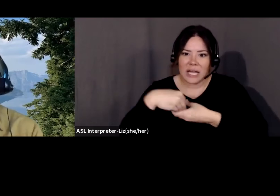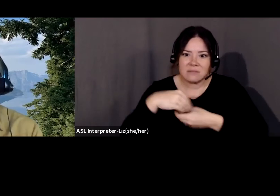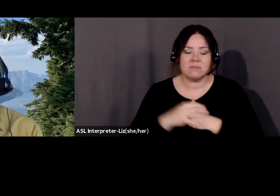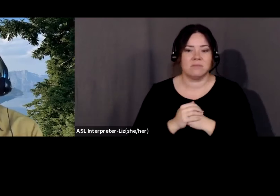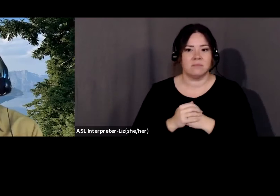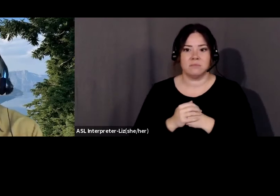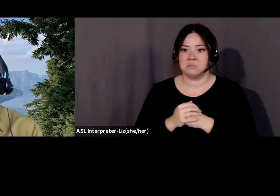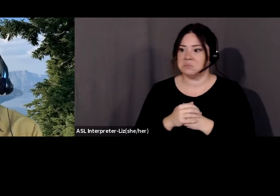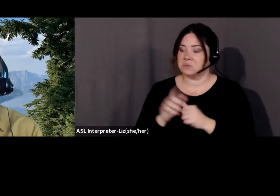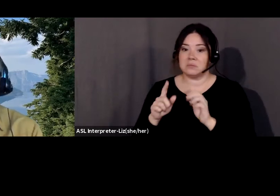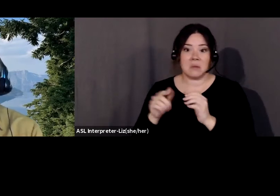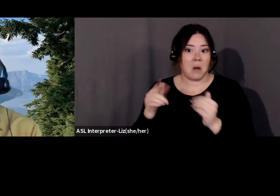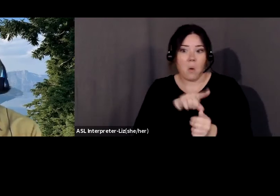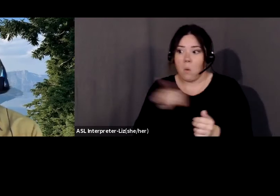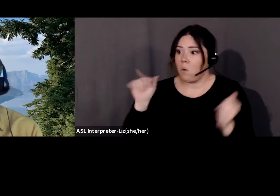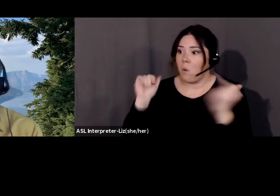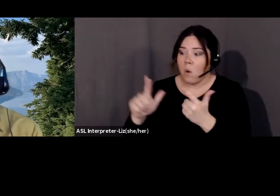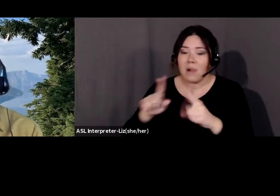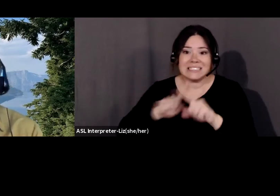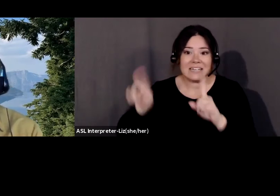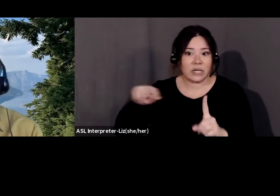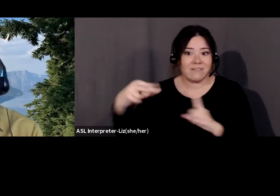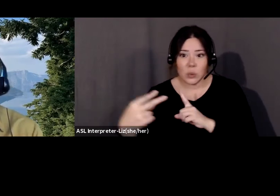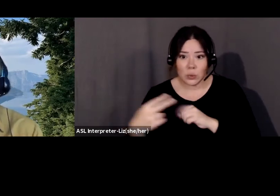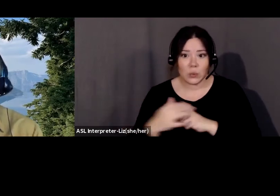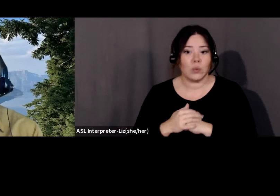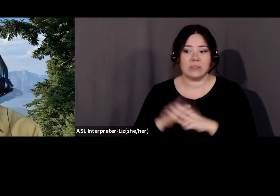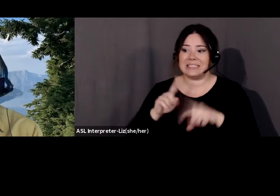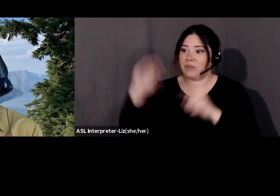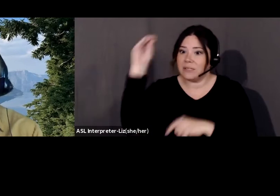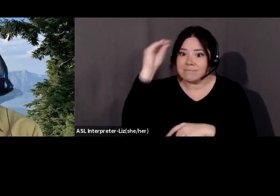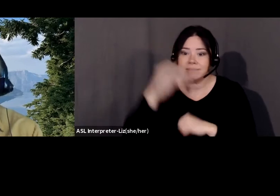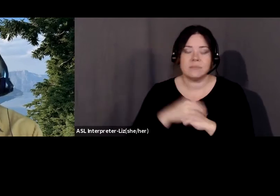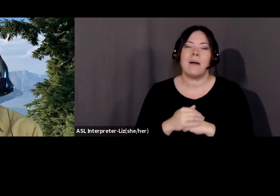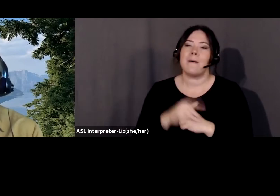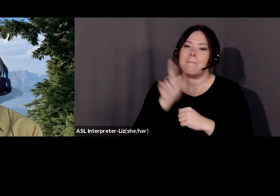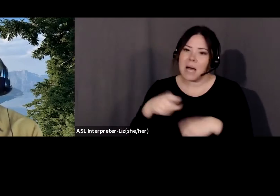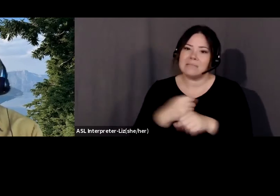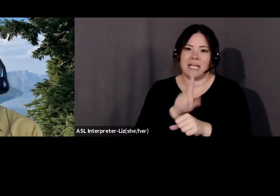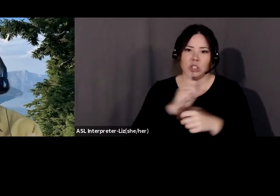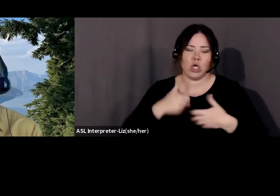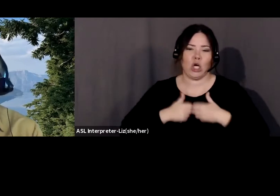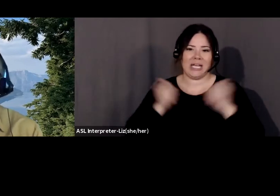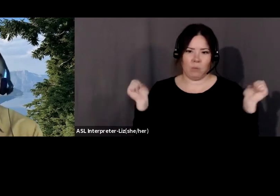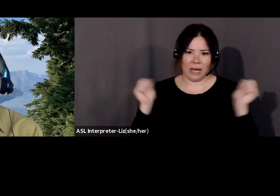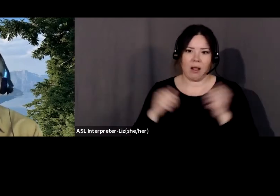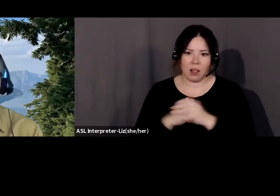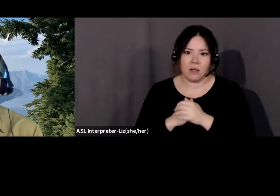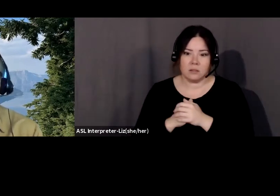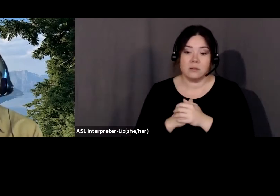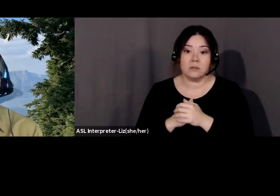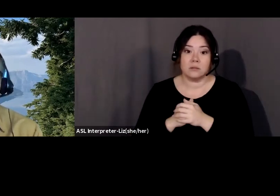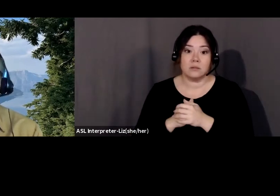representing different viewpoints. So we have to make sure that we keep it real. And guess what? Keeping it